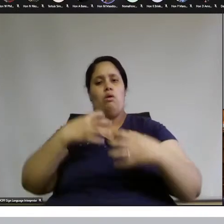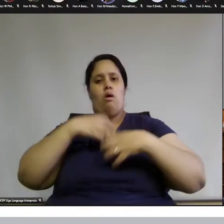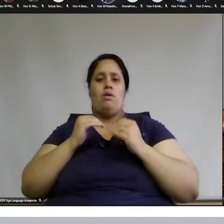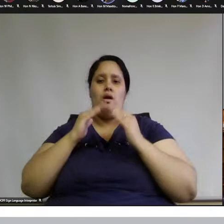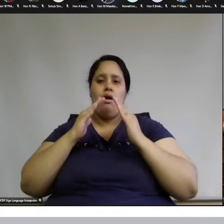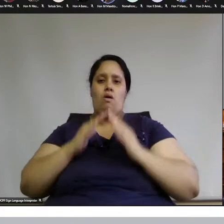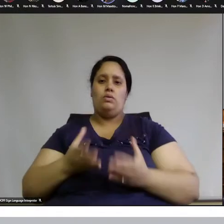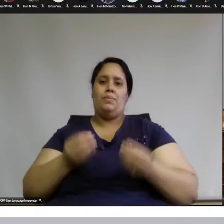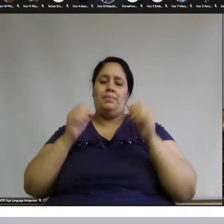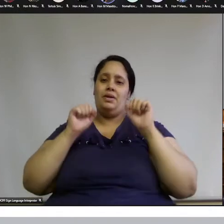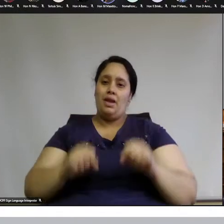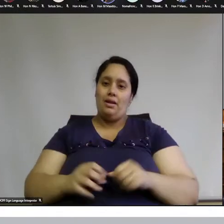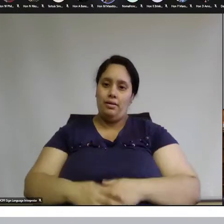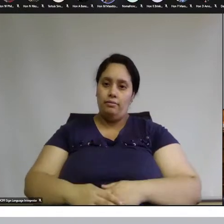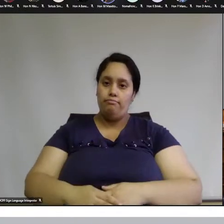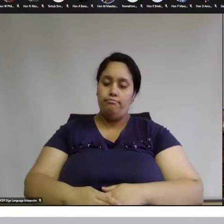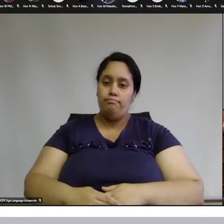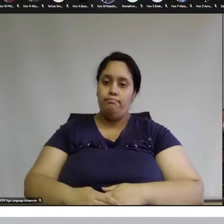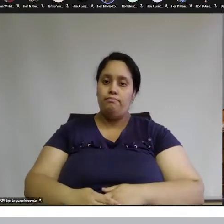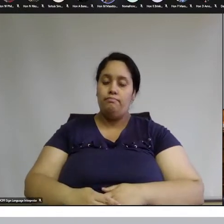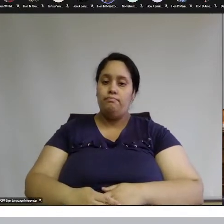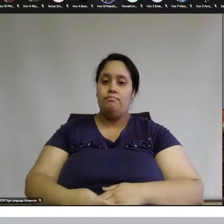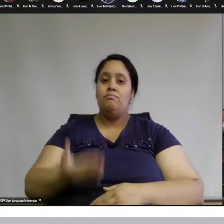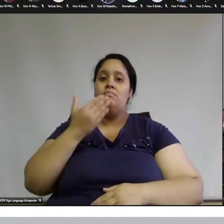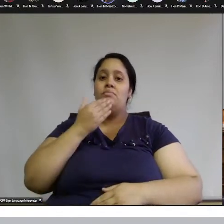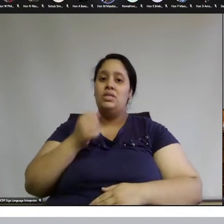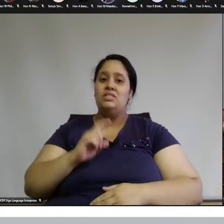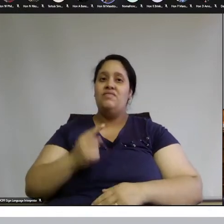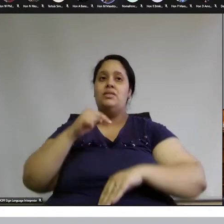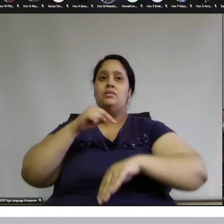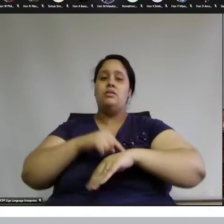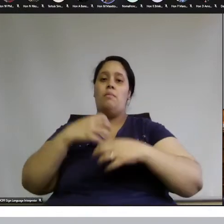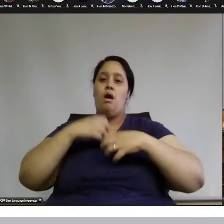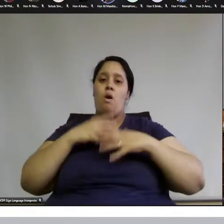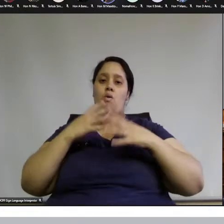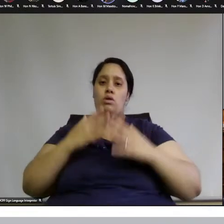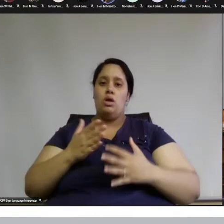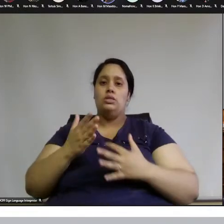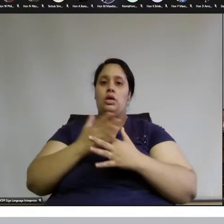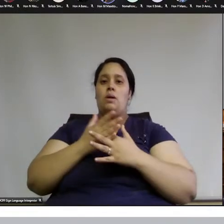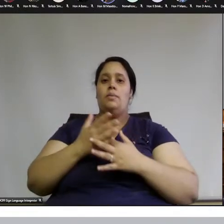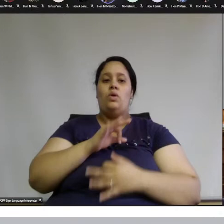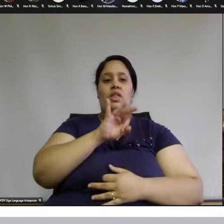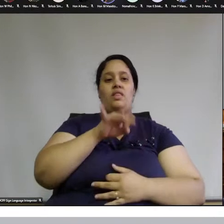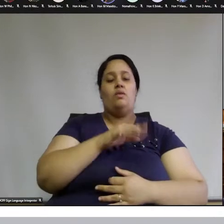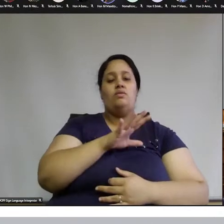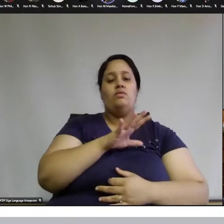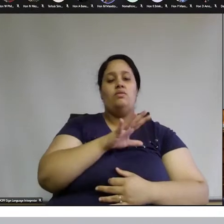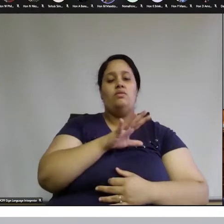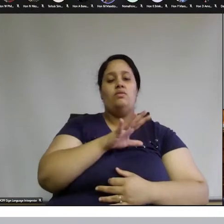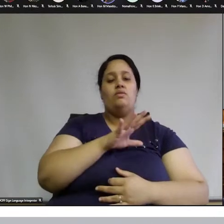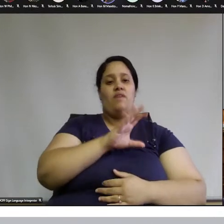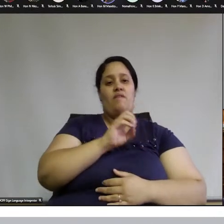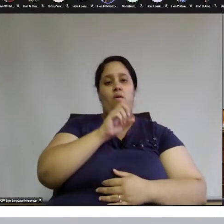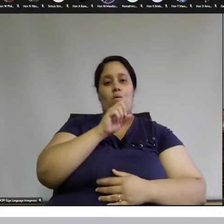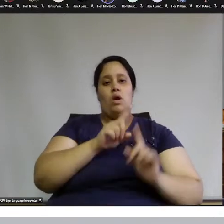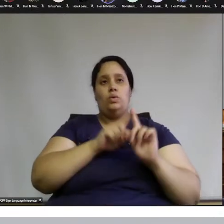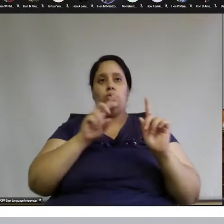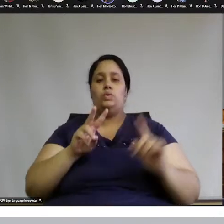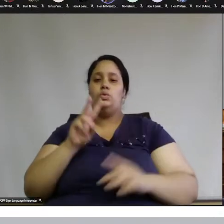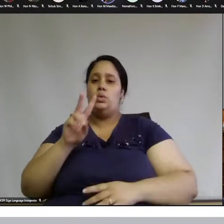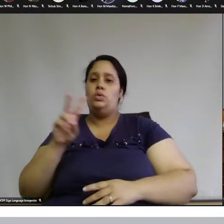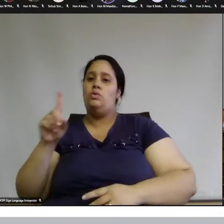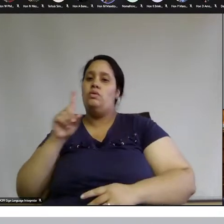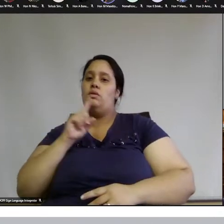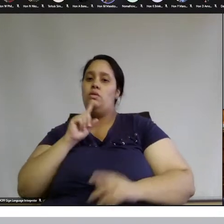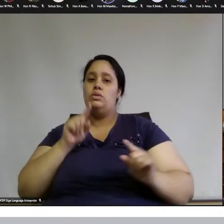home. FLEAS gives first-time homeowners who earn between 3,501 and 22,000